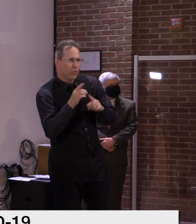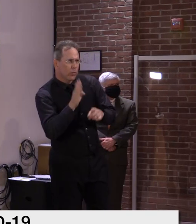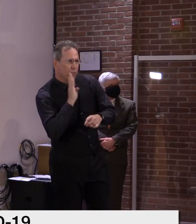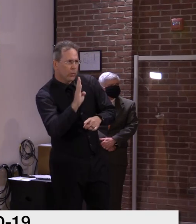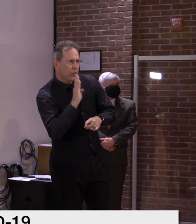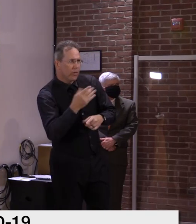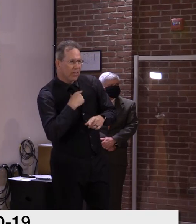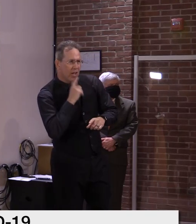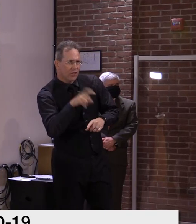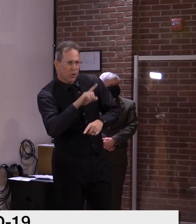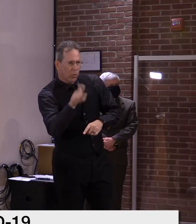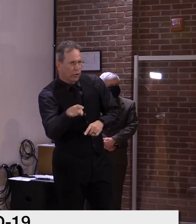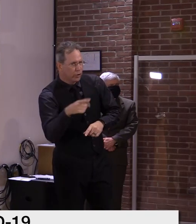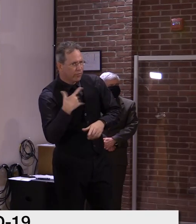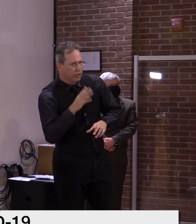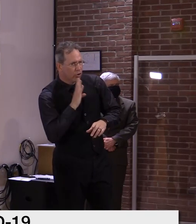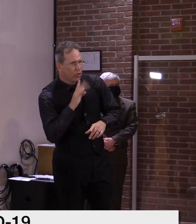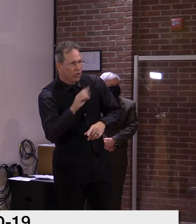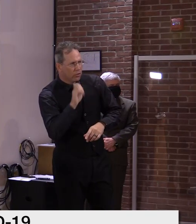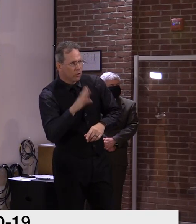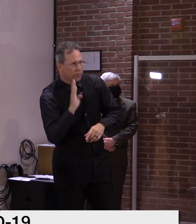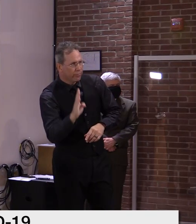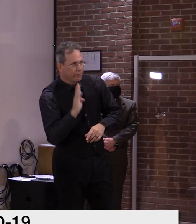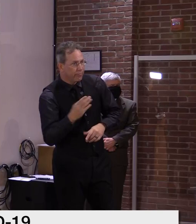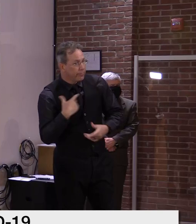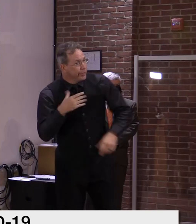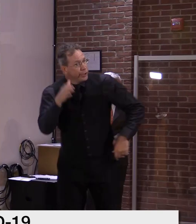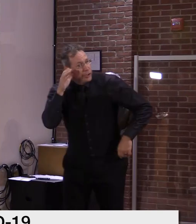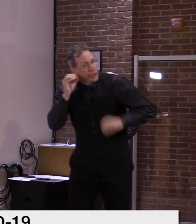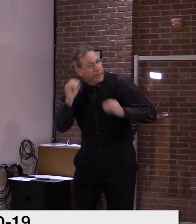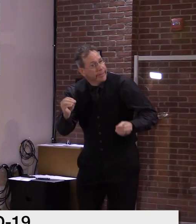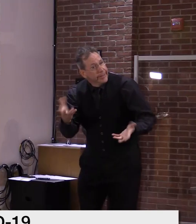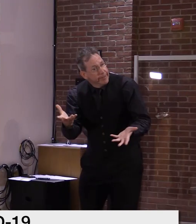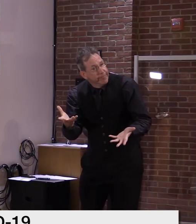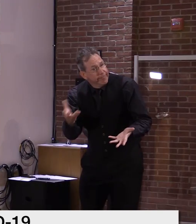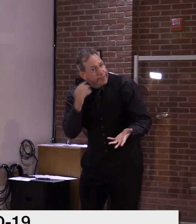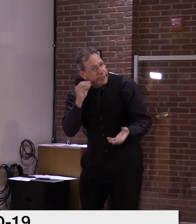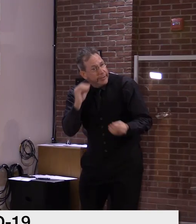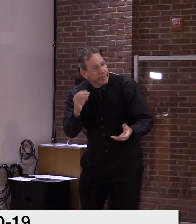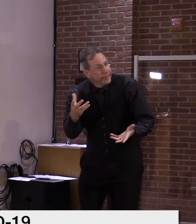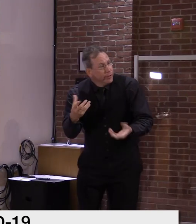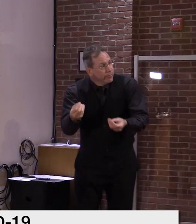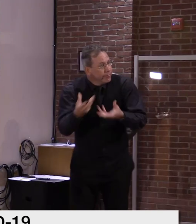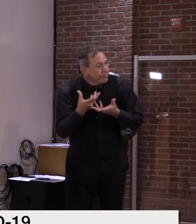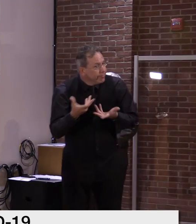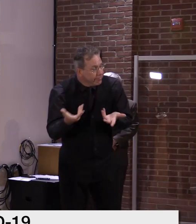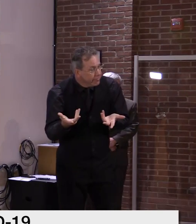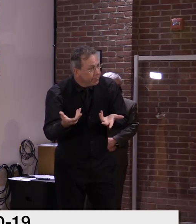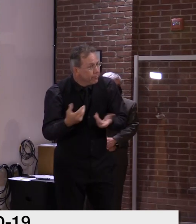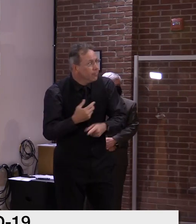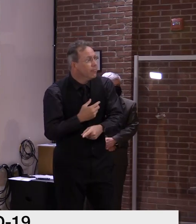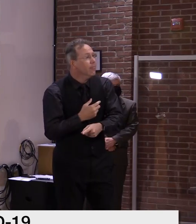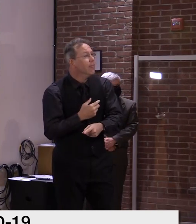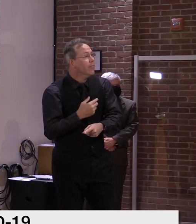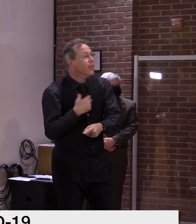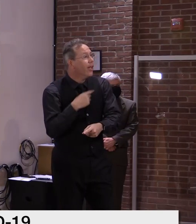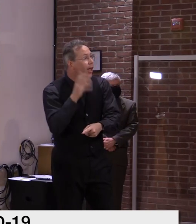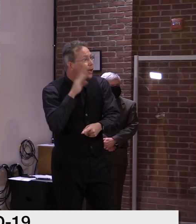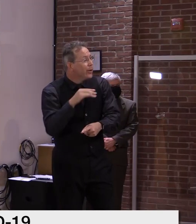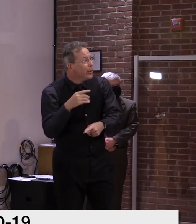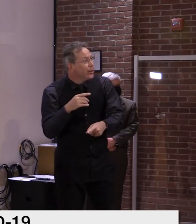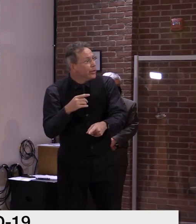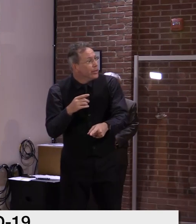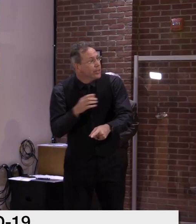Yeah, I still haven't heard a answer on my records request, and as you know, Commissioner, it's supposed